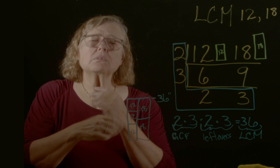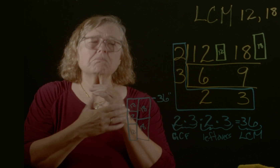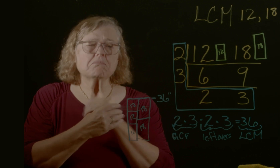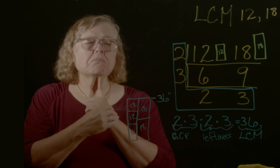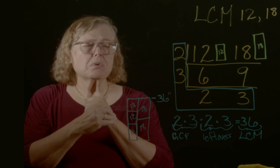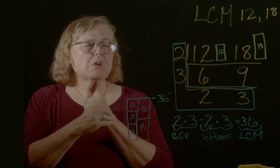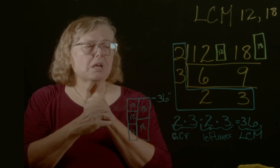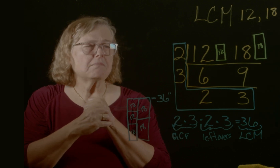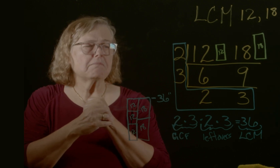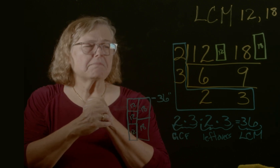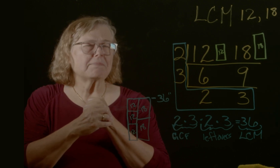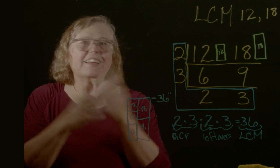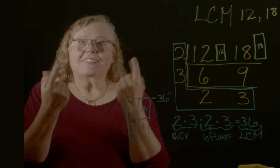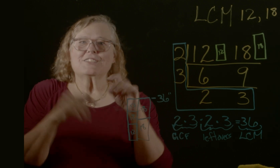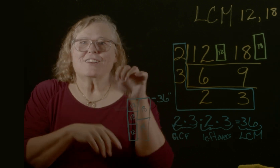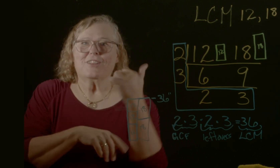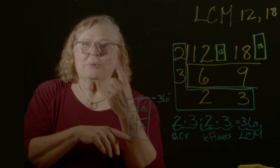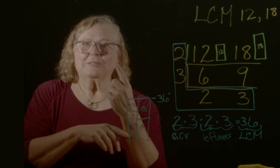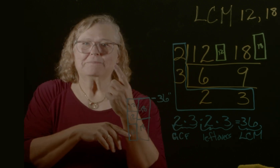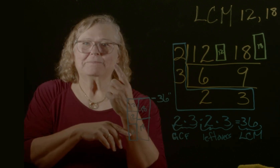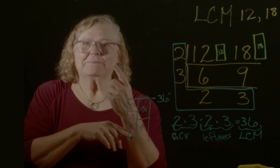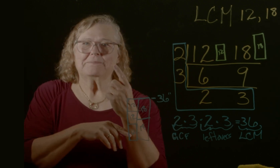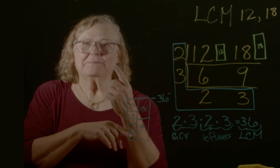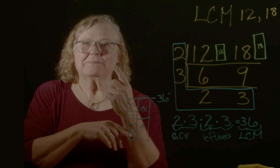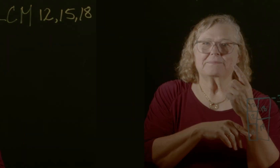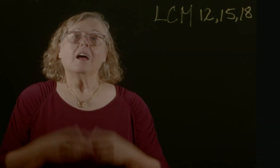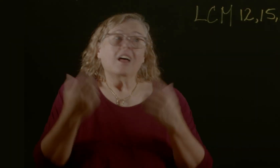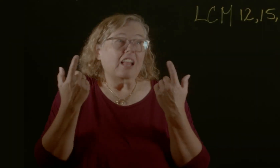That can be useful. Let's try another one.